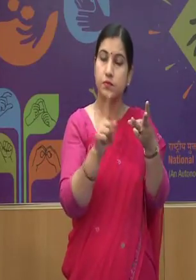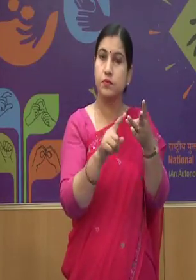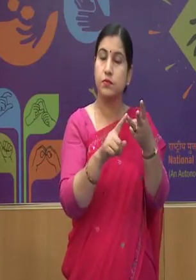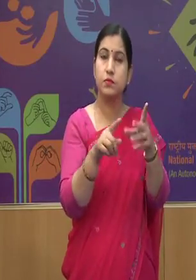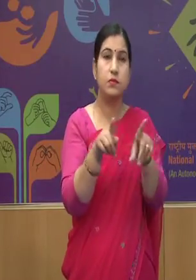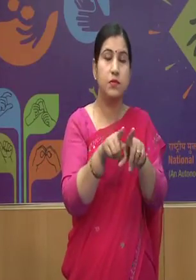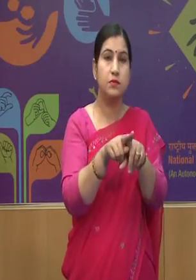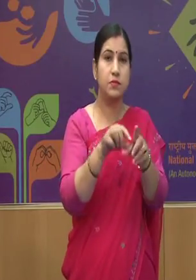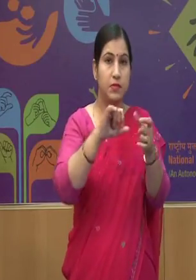Somme,